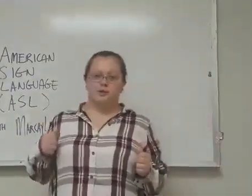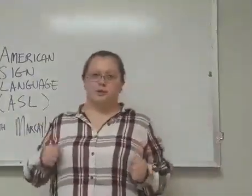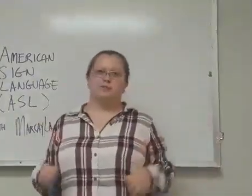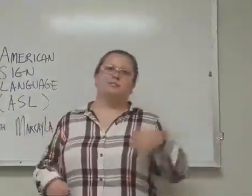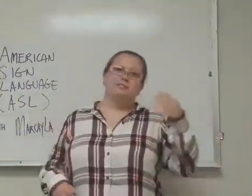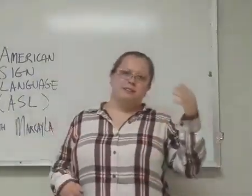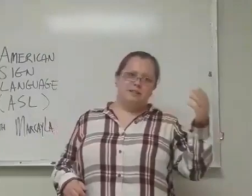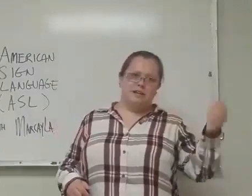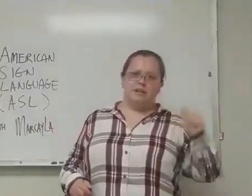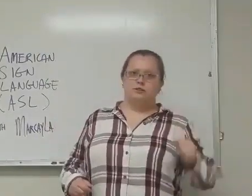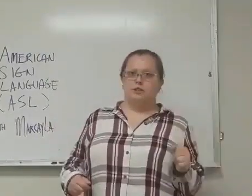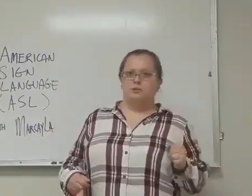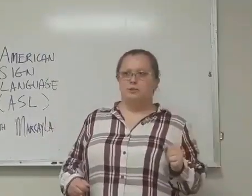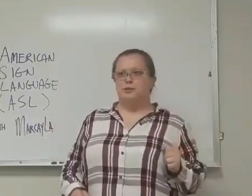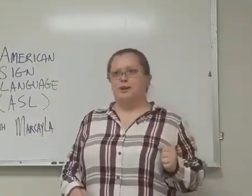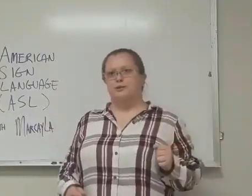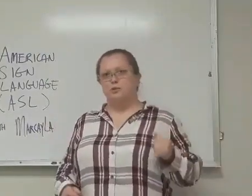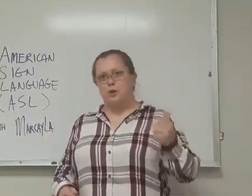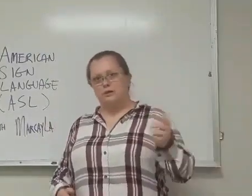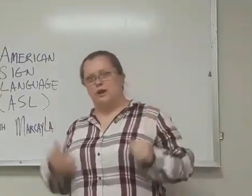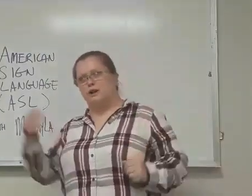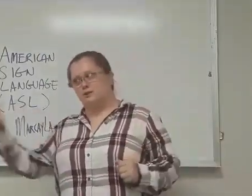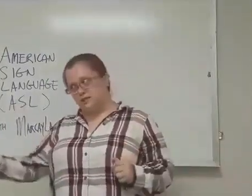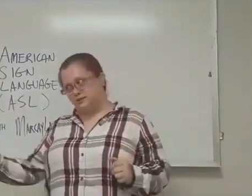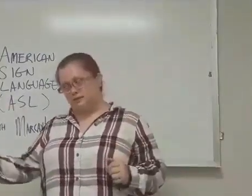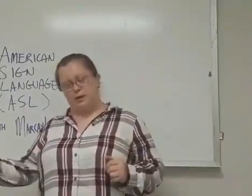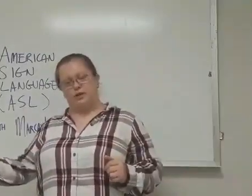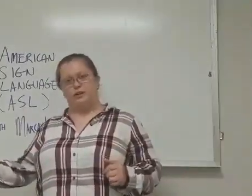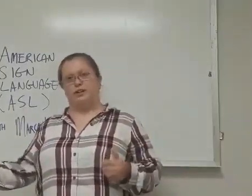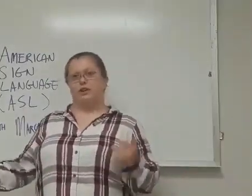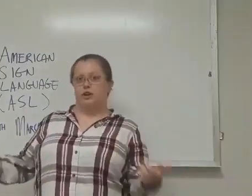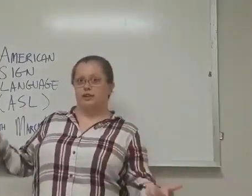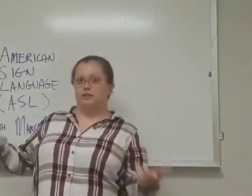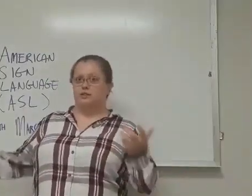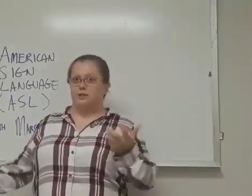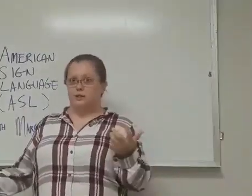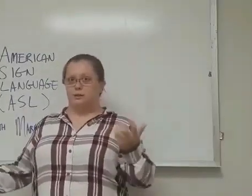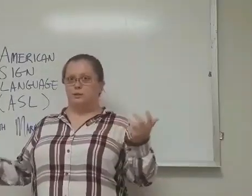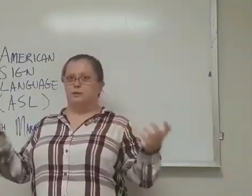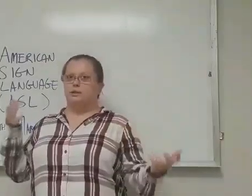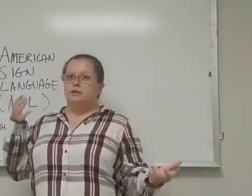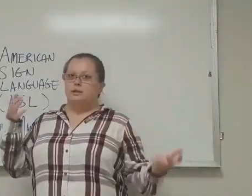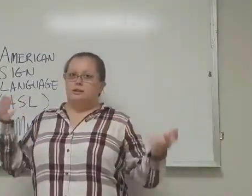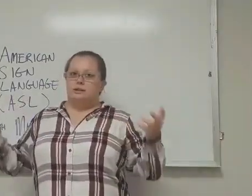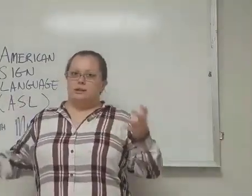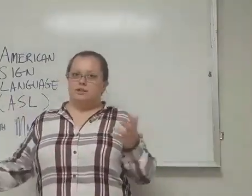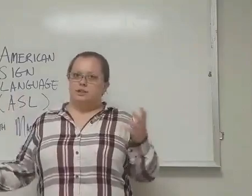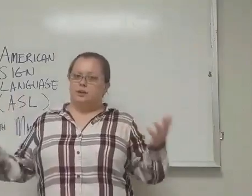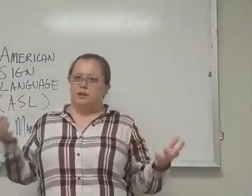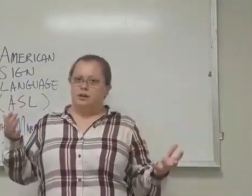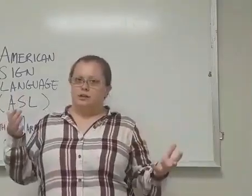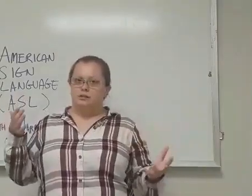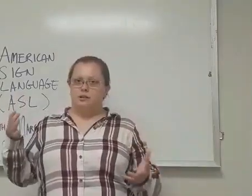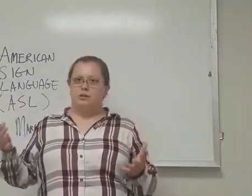soda. Right. Some people say Wi-Fi compared to internet. So It's going to be, I mean,